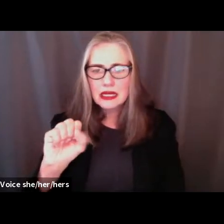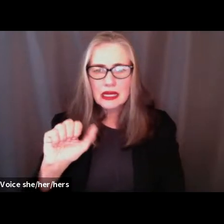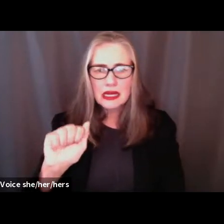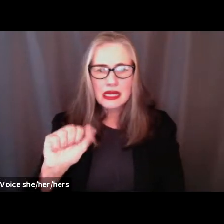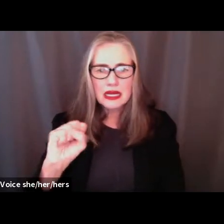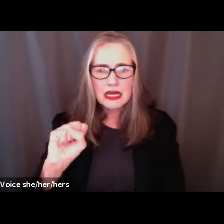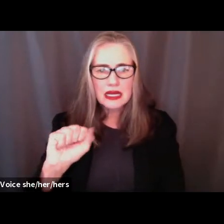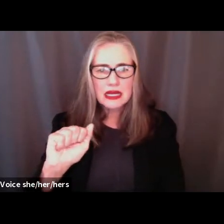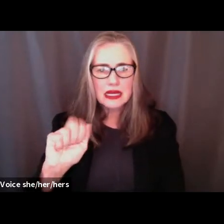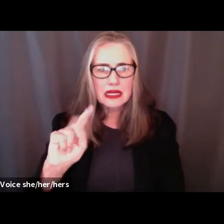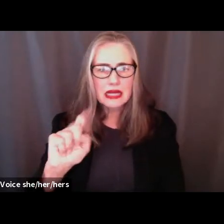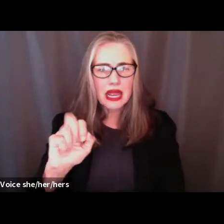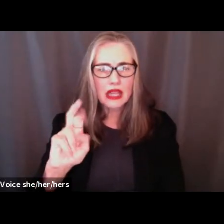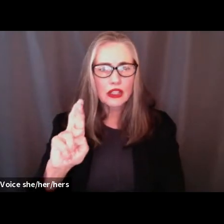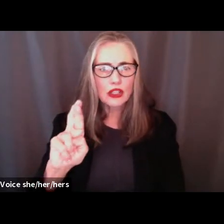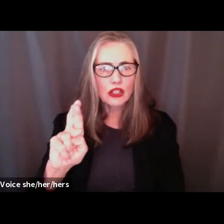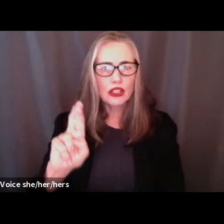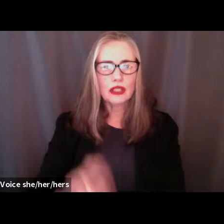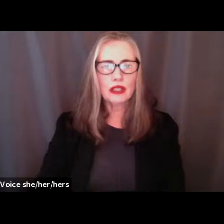let's move.